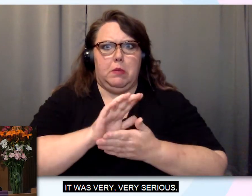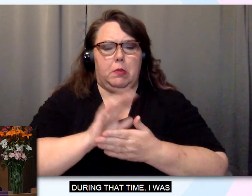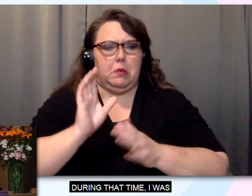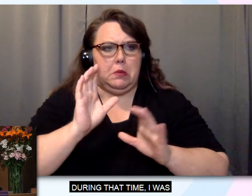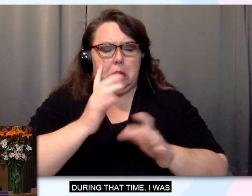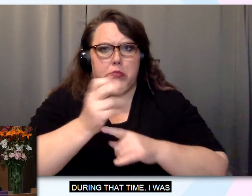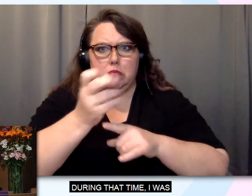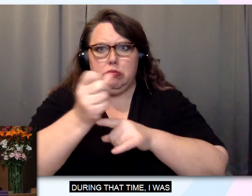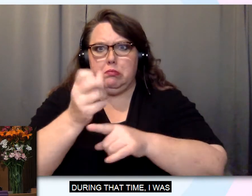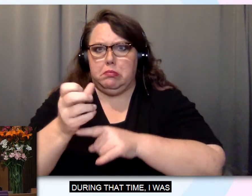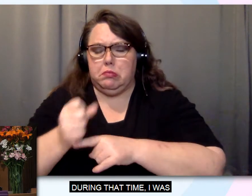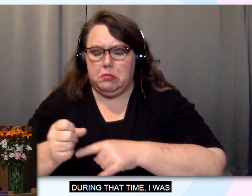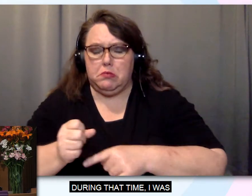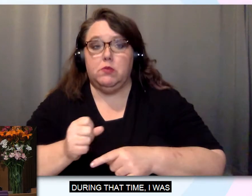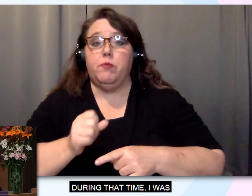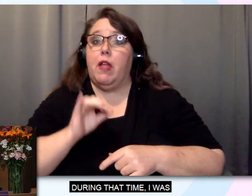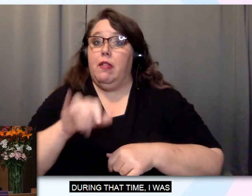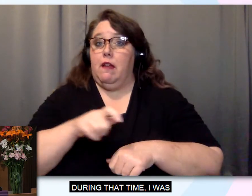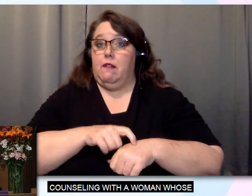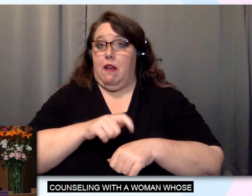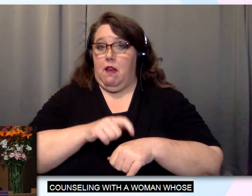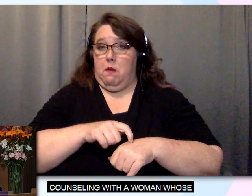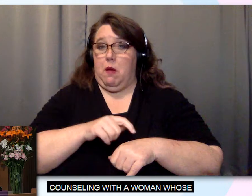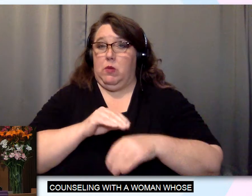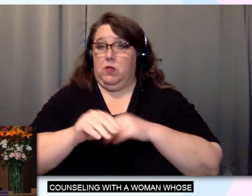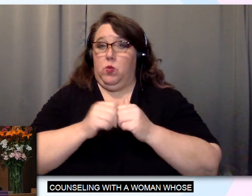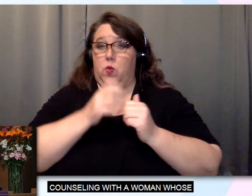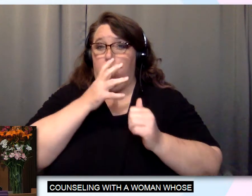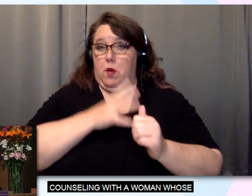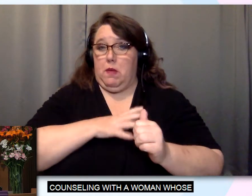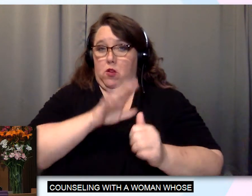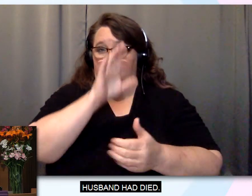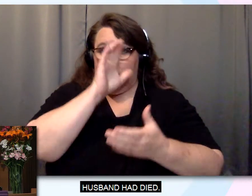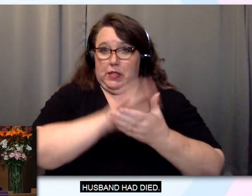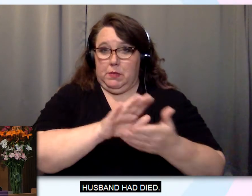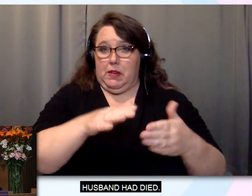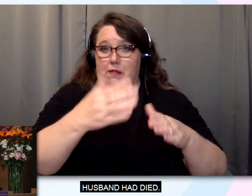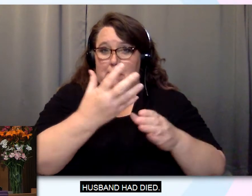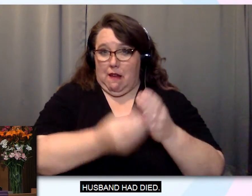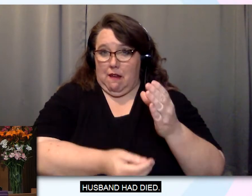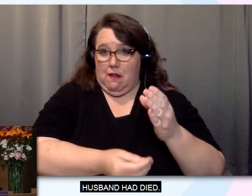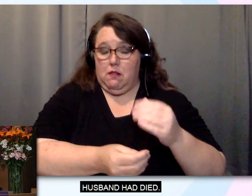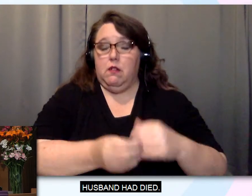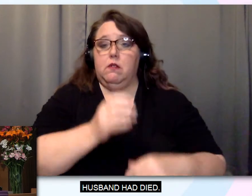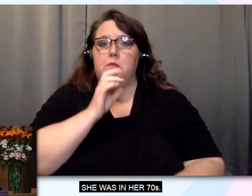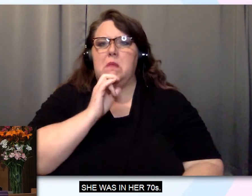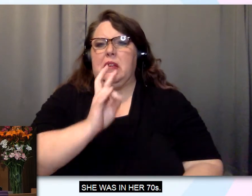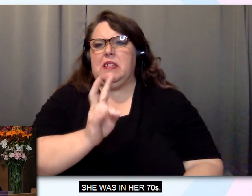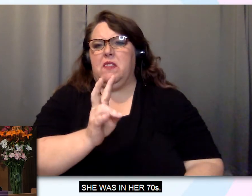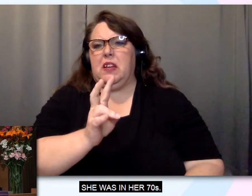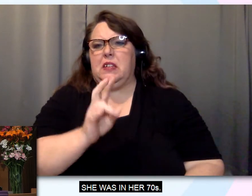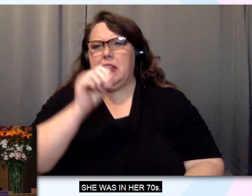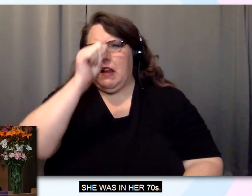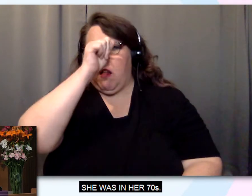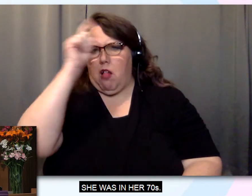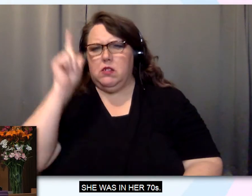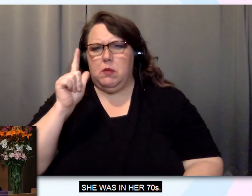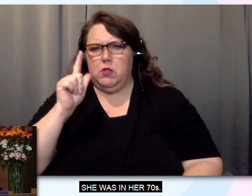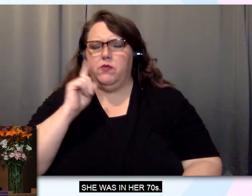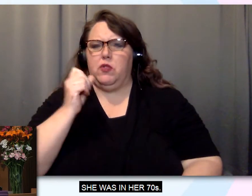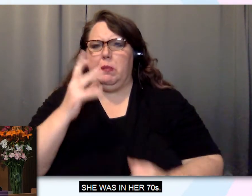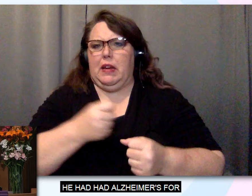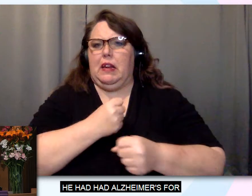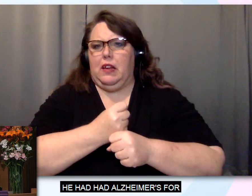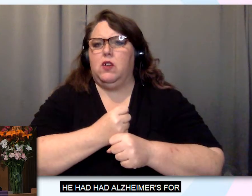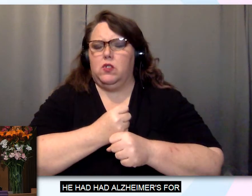serious. During that time, I was counseling with a woman whose husband had died. She was in her 70s. He had had